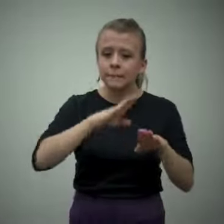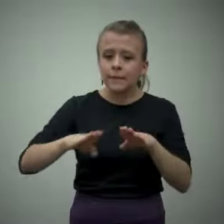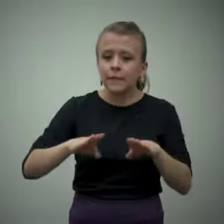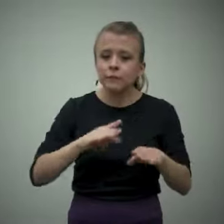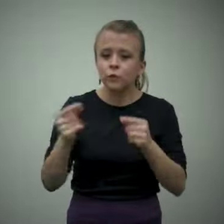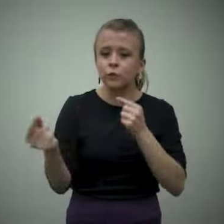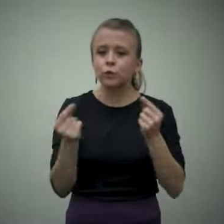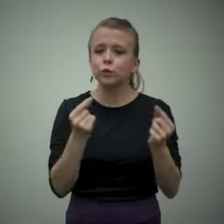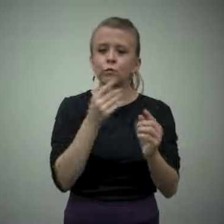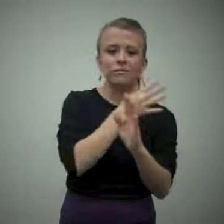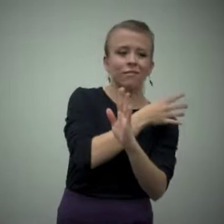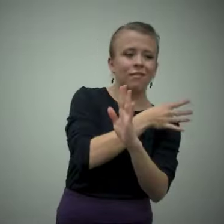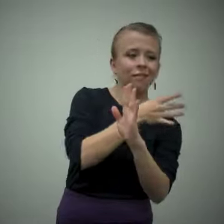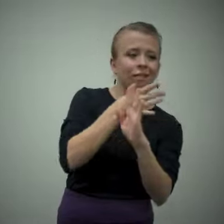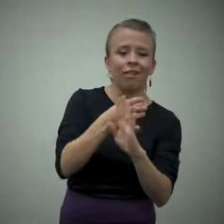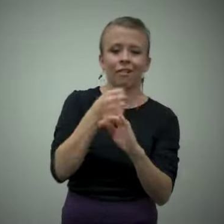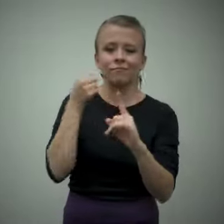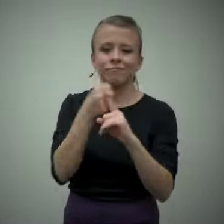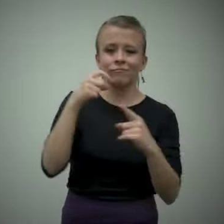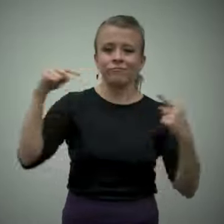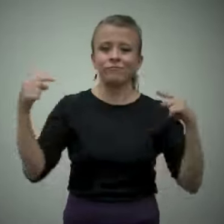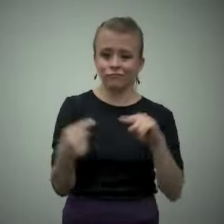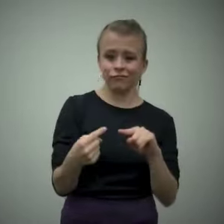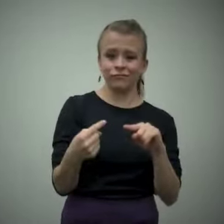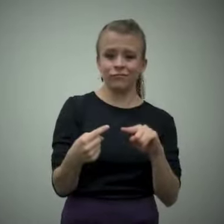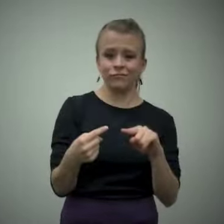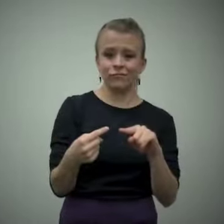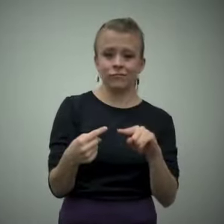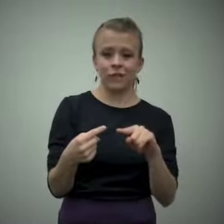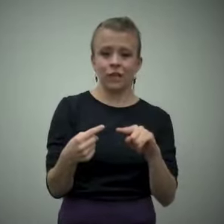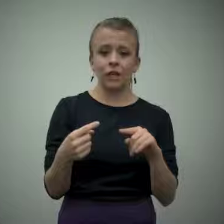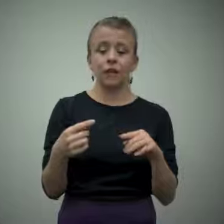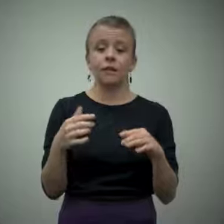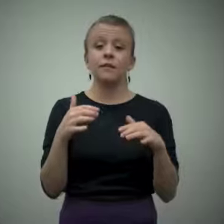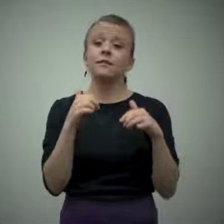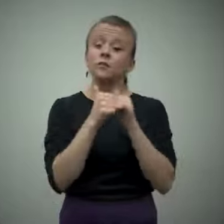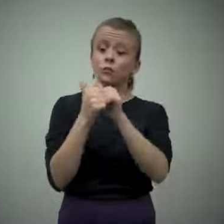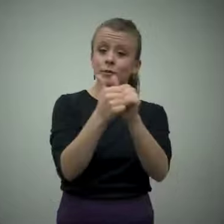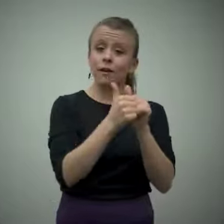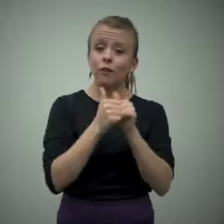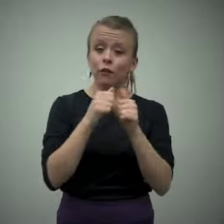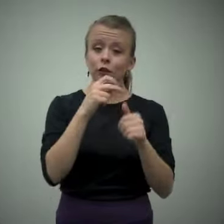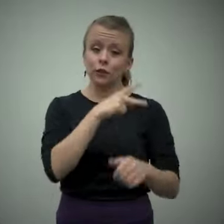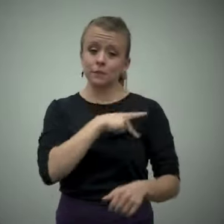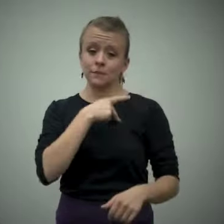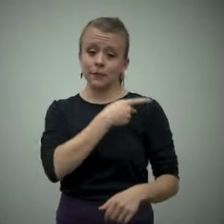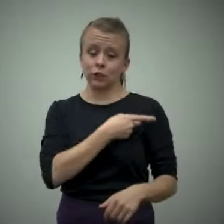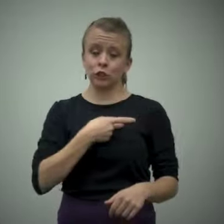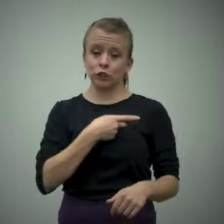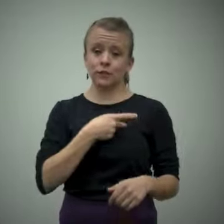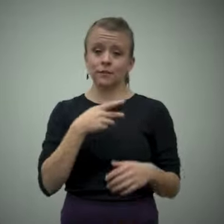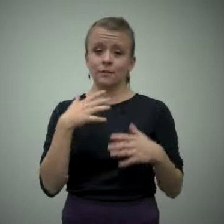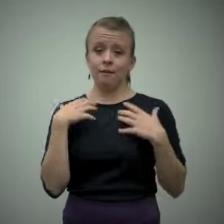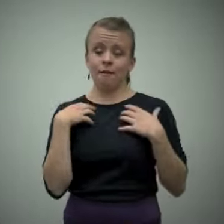Together, the patient and healthcare professionals can identify the problem areas, discover the